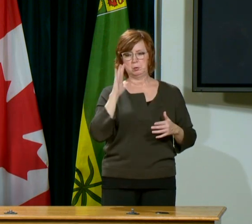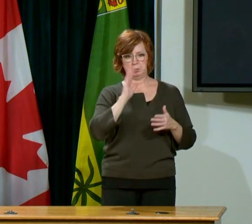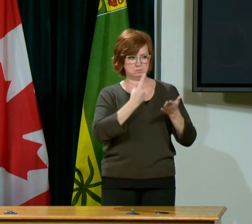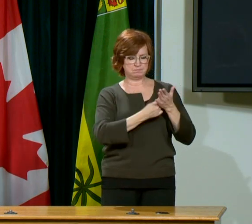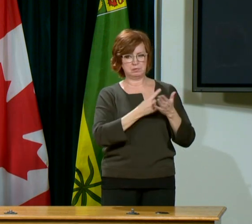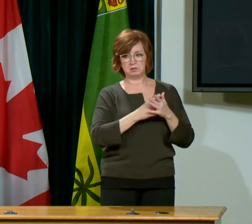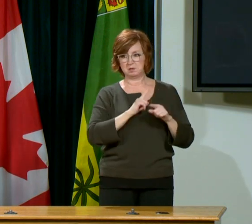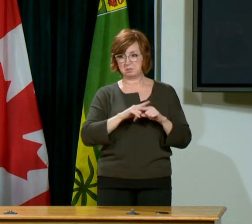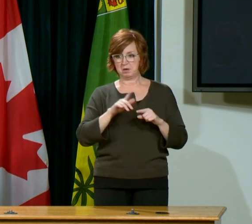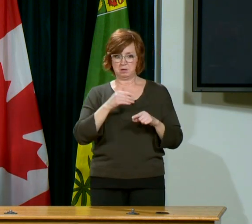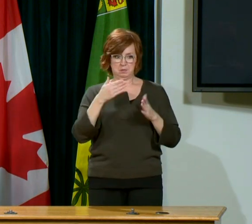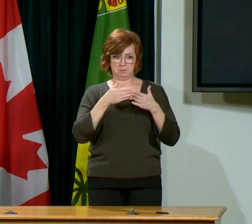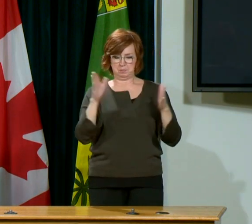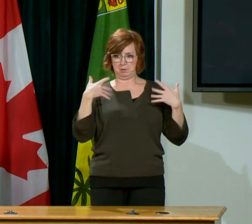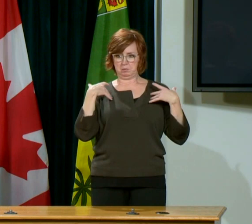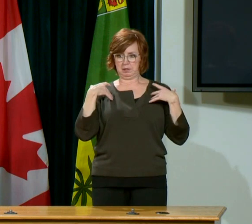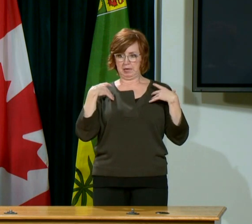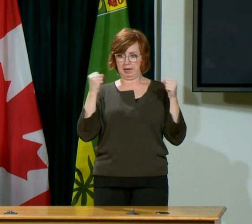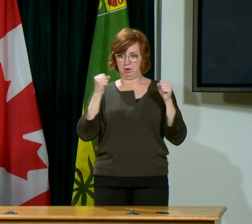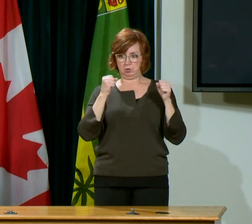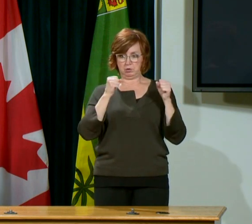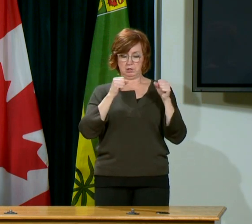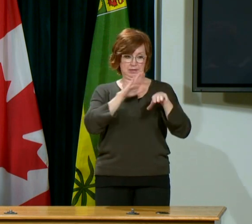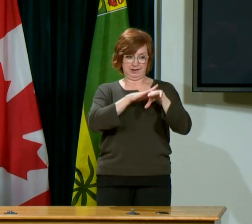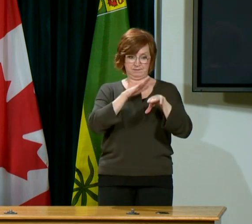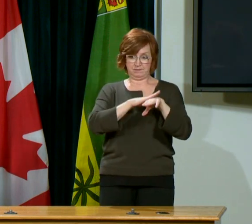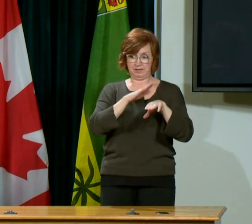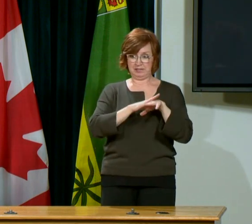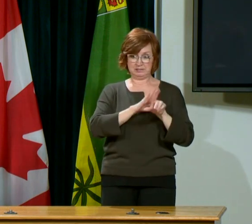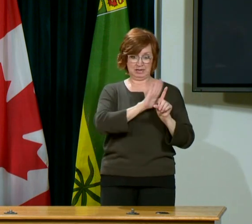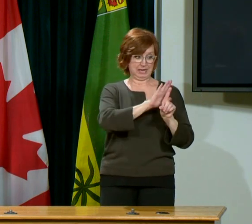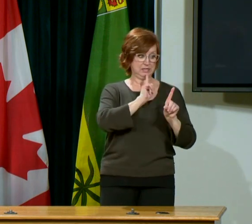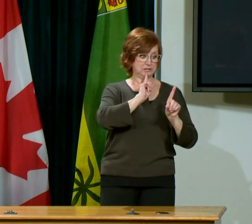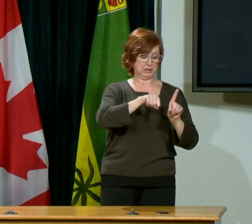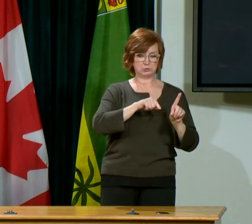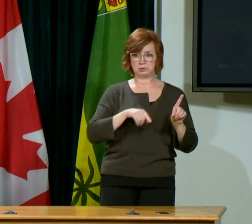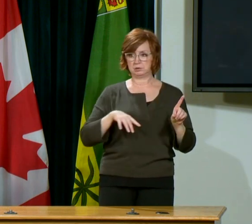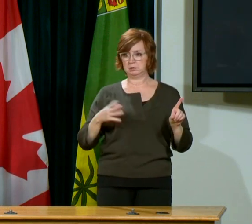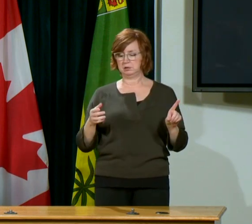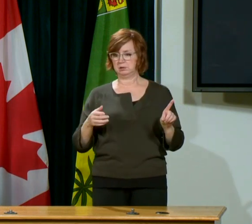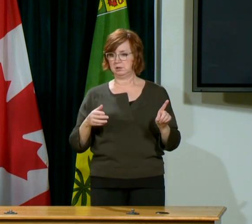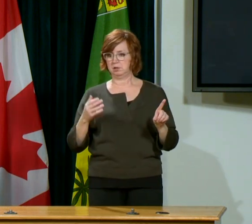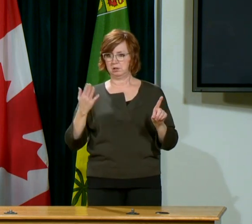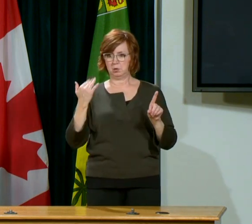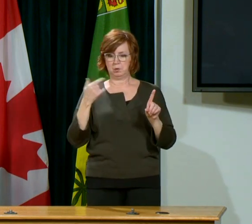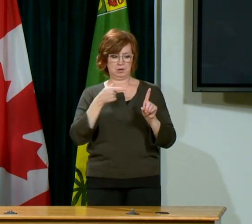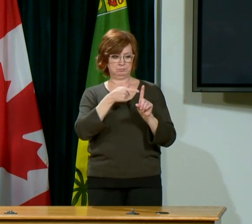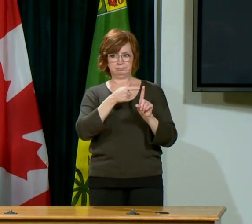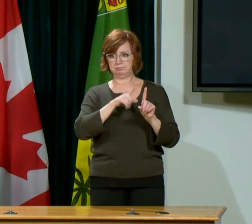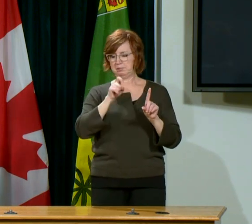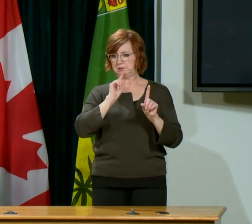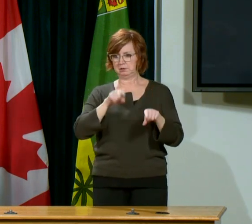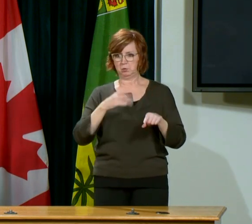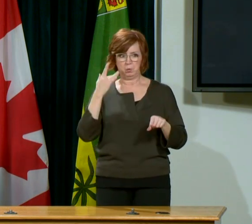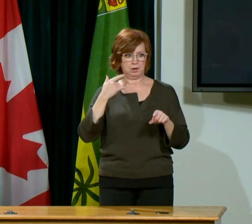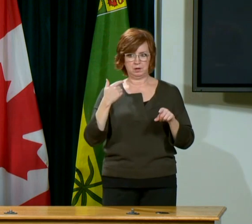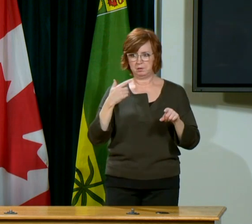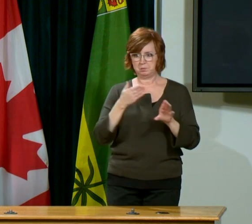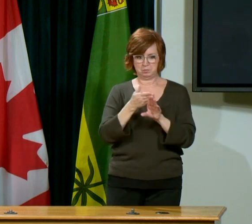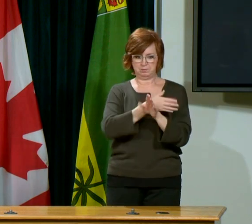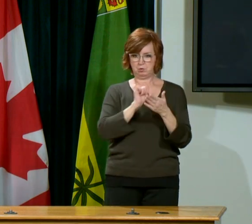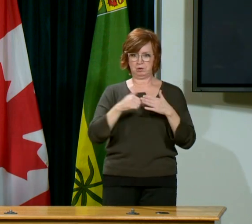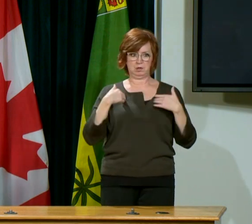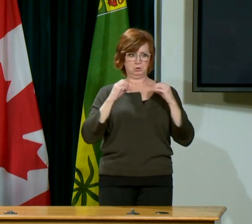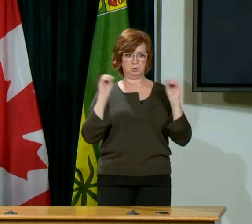to the public health inspector's guidance, in the absence of having a plan for keeping people in the vehicles, the public